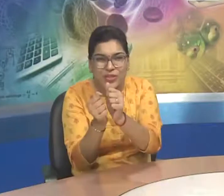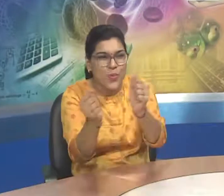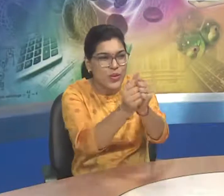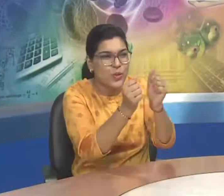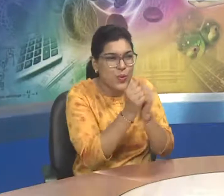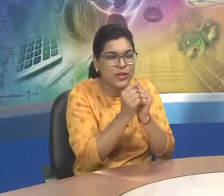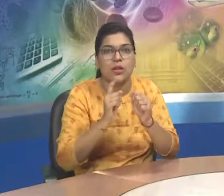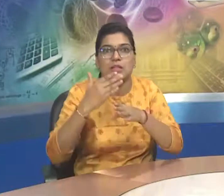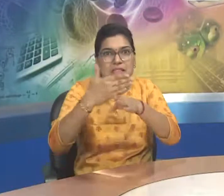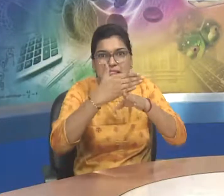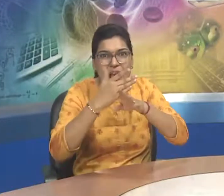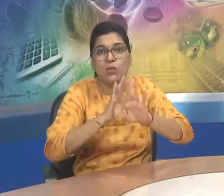learned